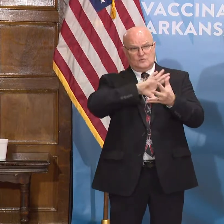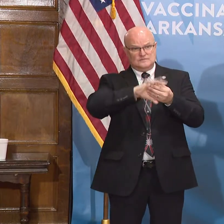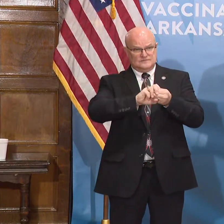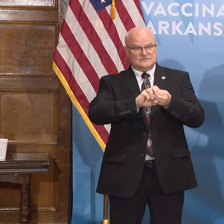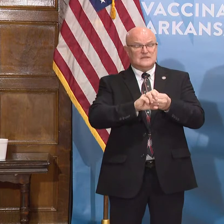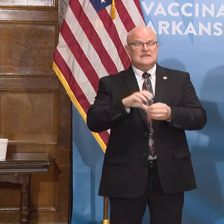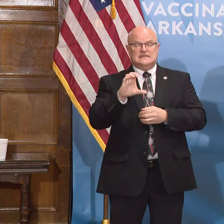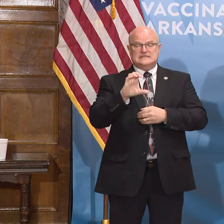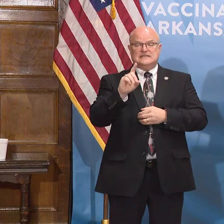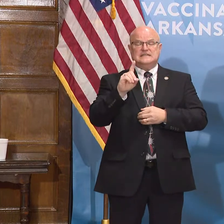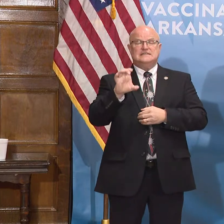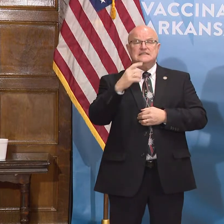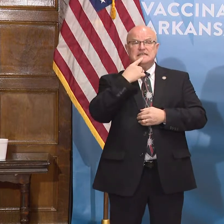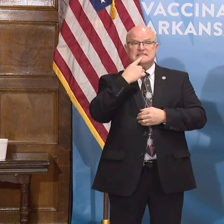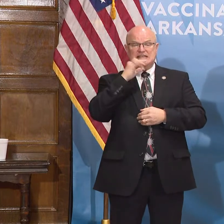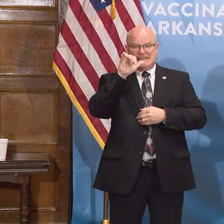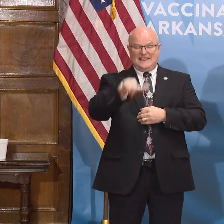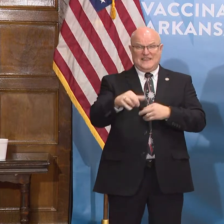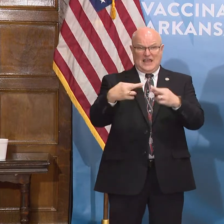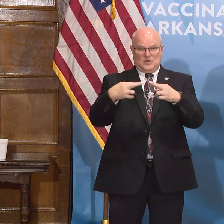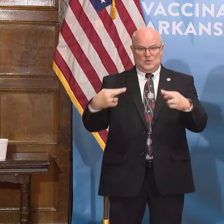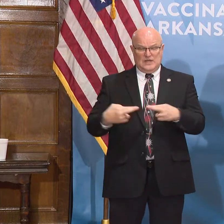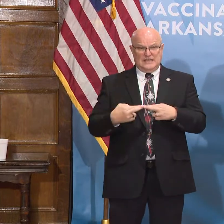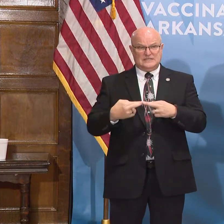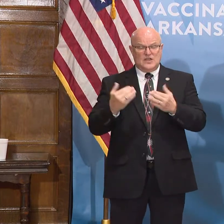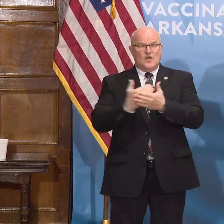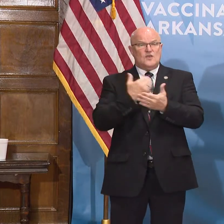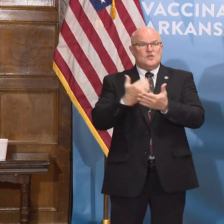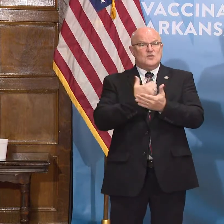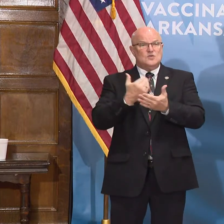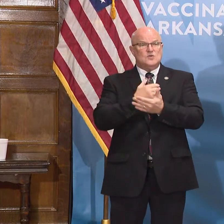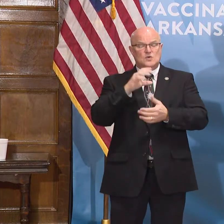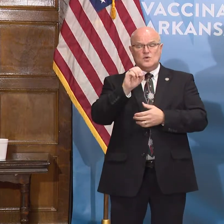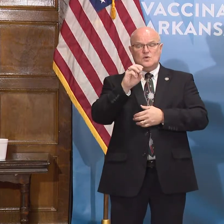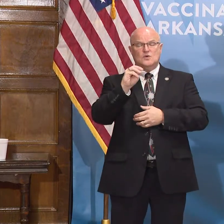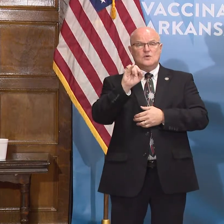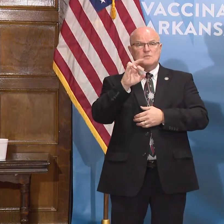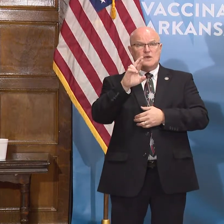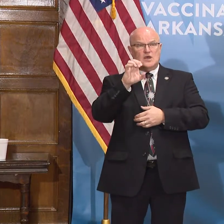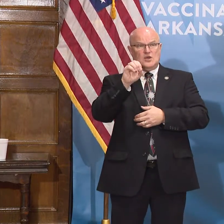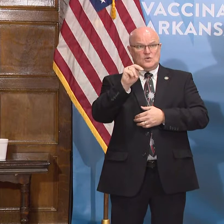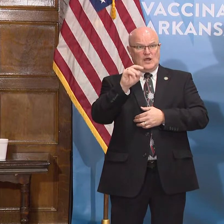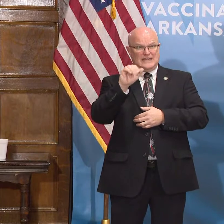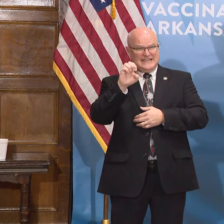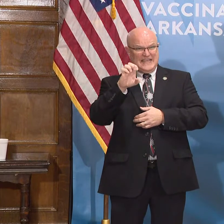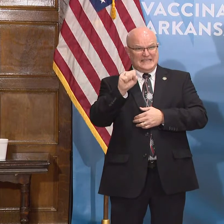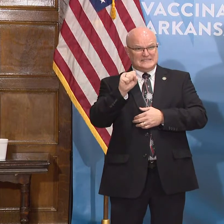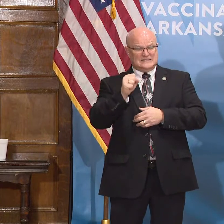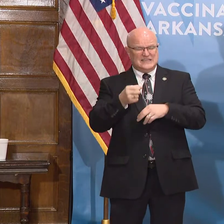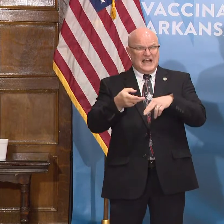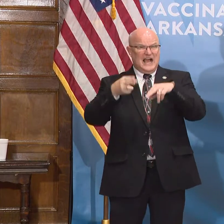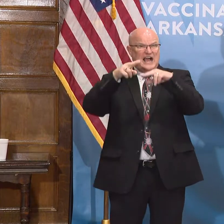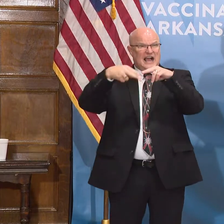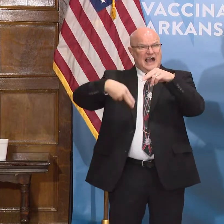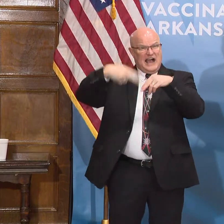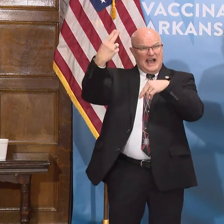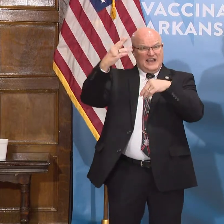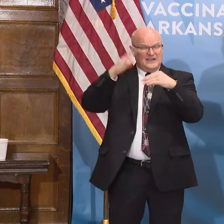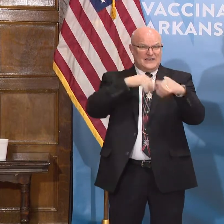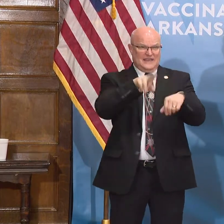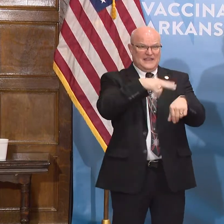the CDC is saying in that region the new Omicron cases are even higher than the national